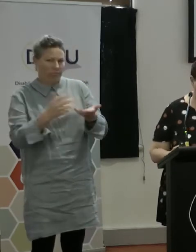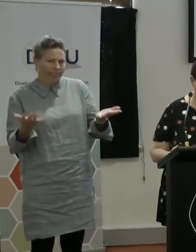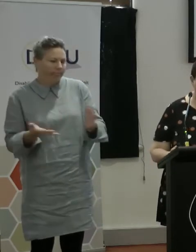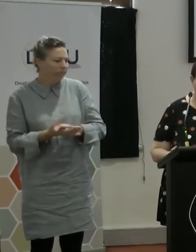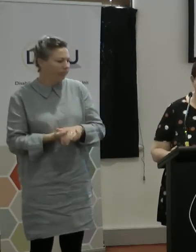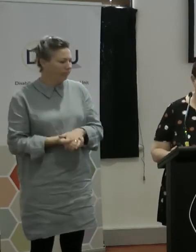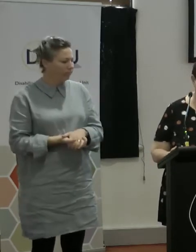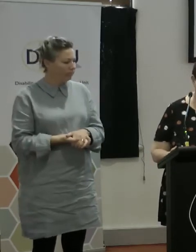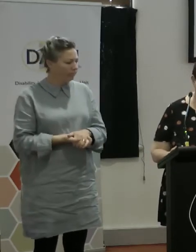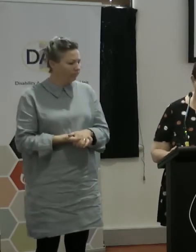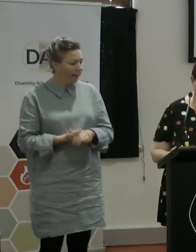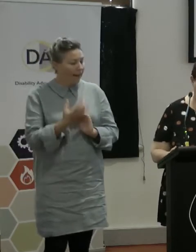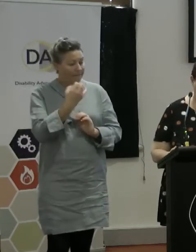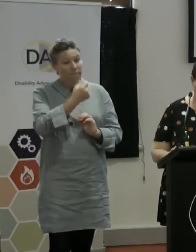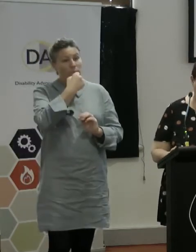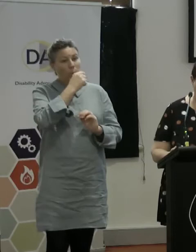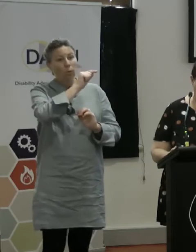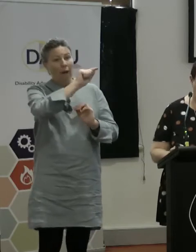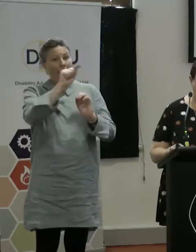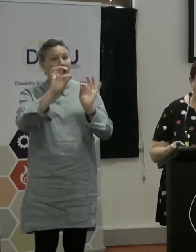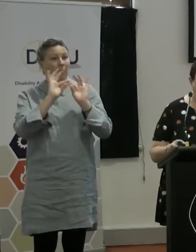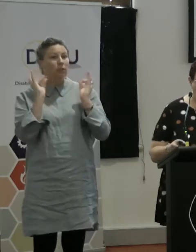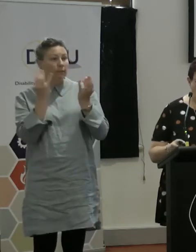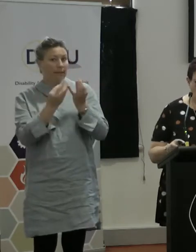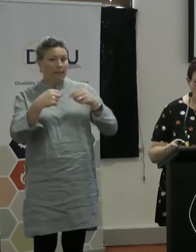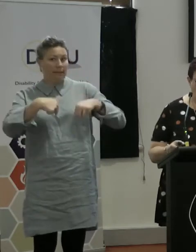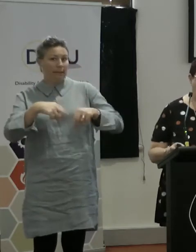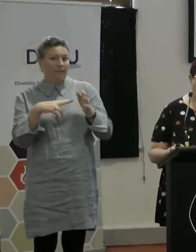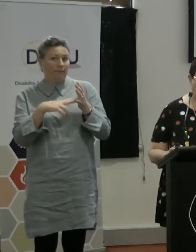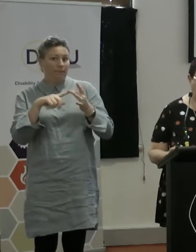There are a number of agencies in Victoria who are